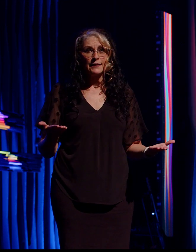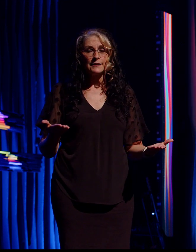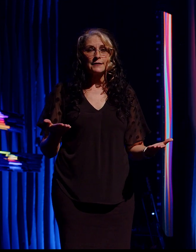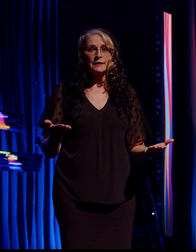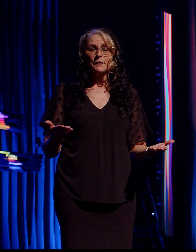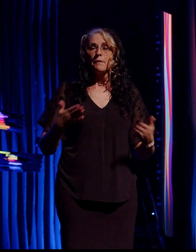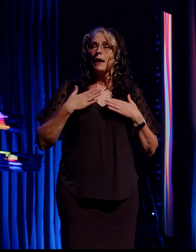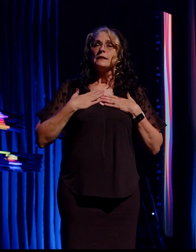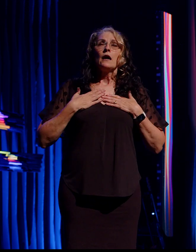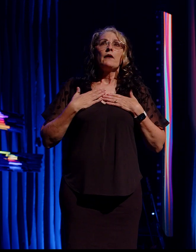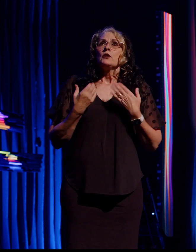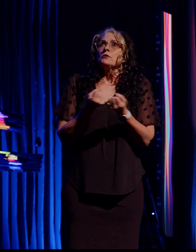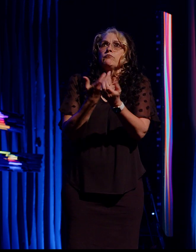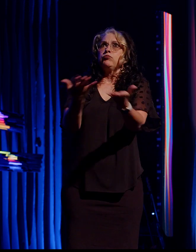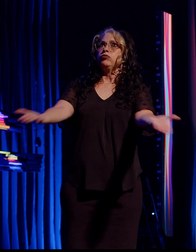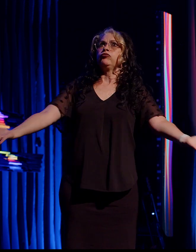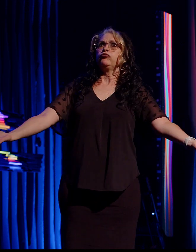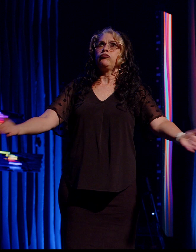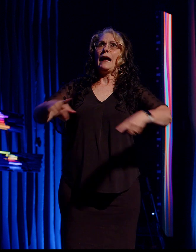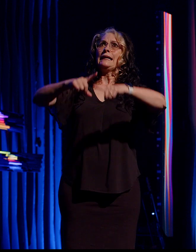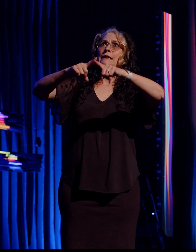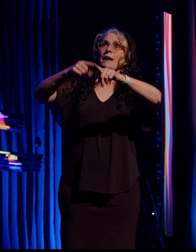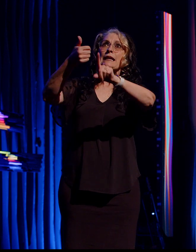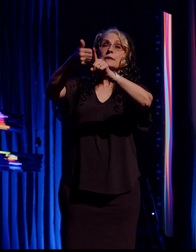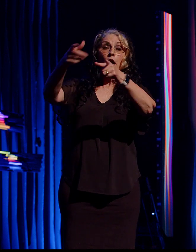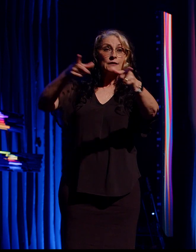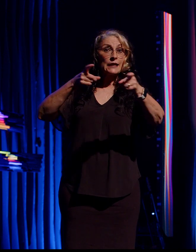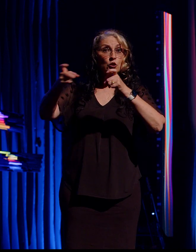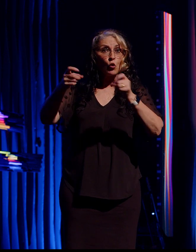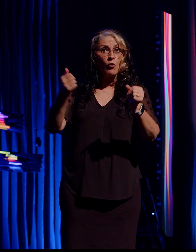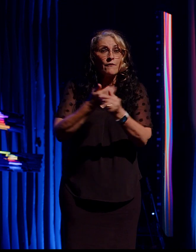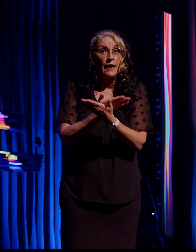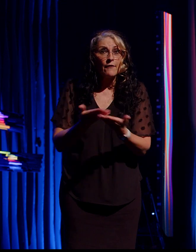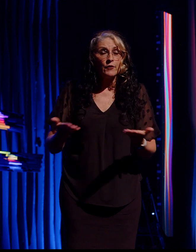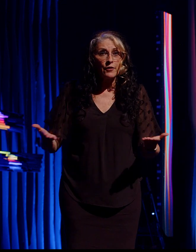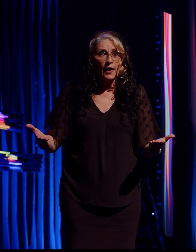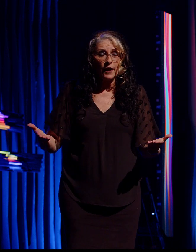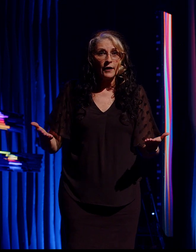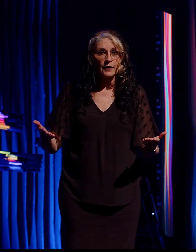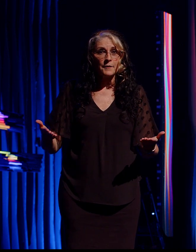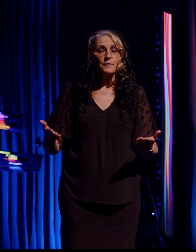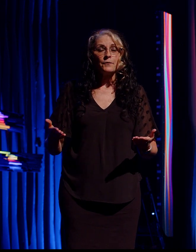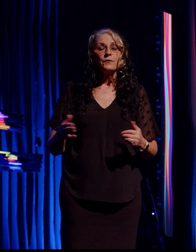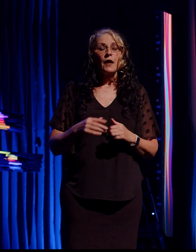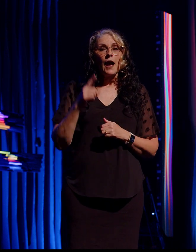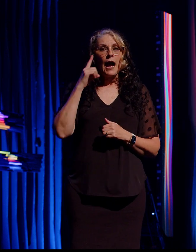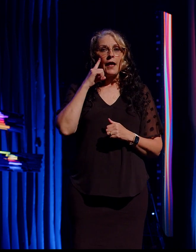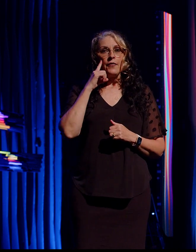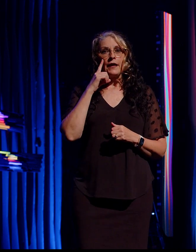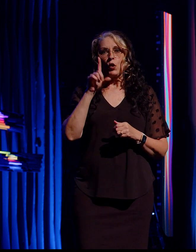you've thrown yourself on God. You depend upon him. He's in control of all things. You know, I